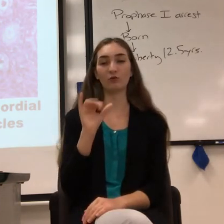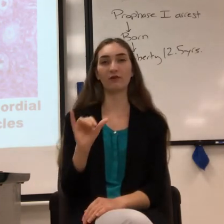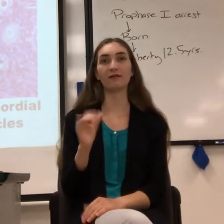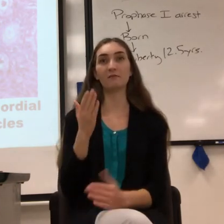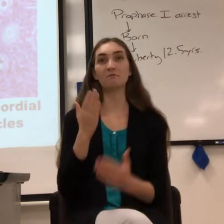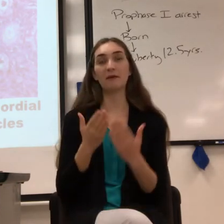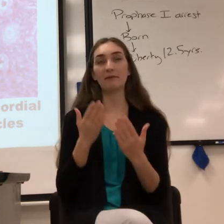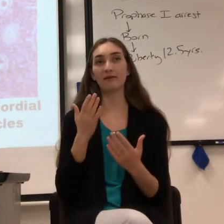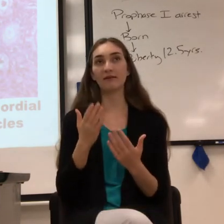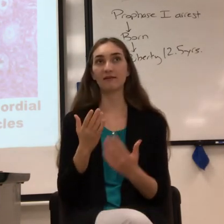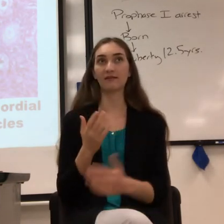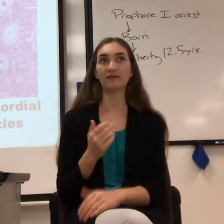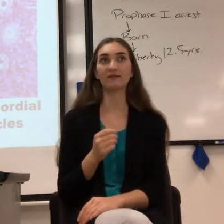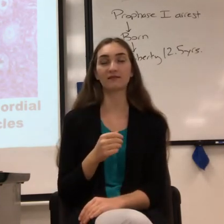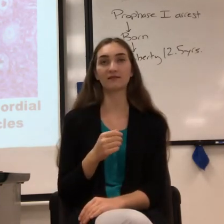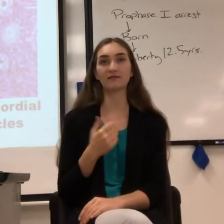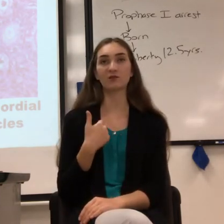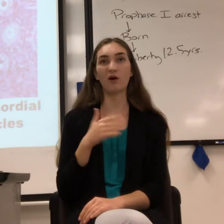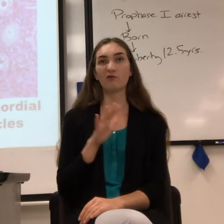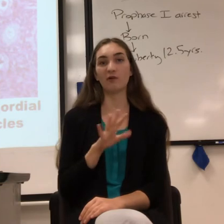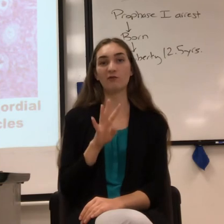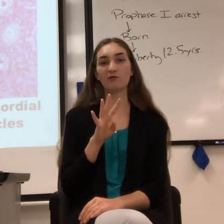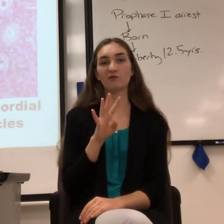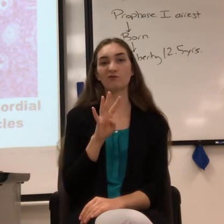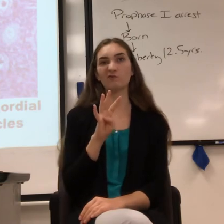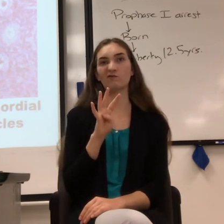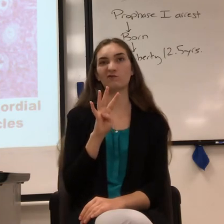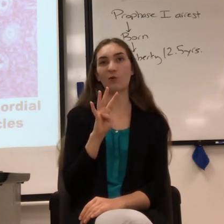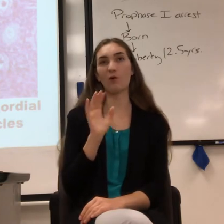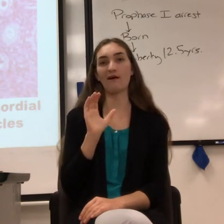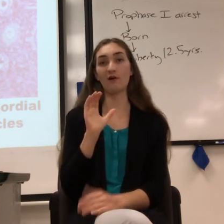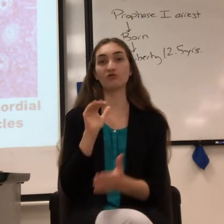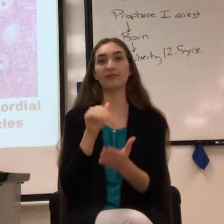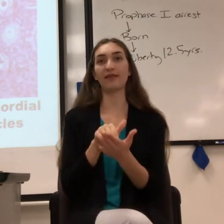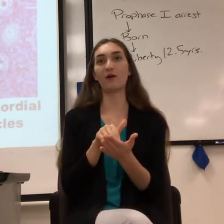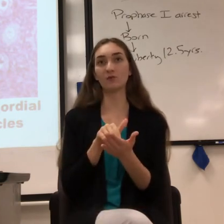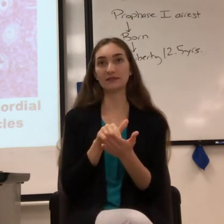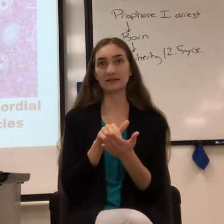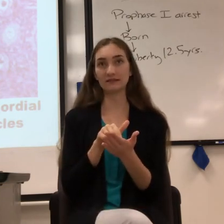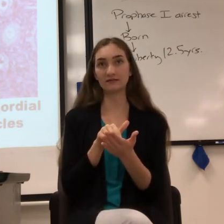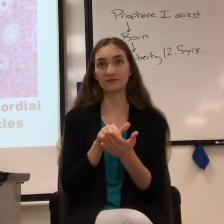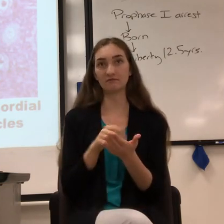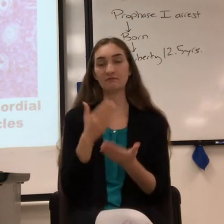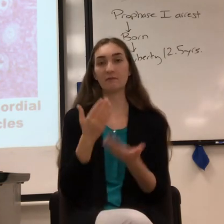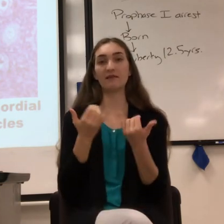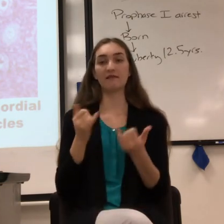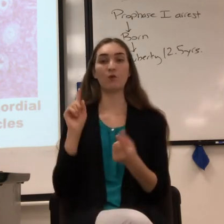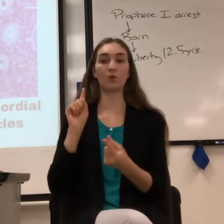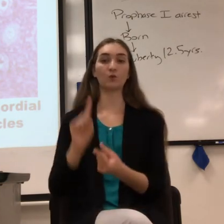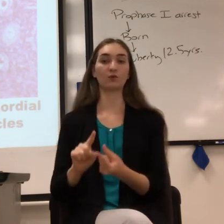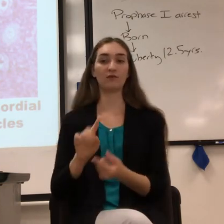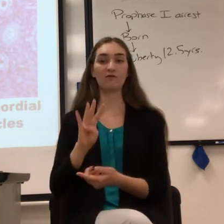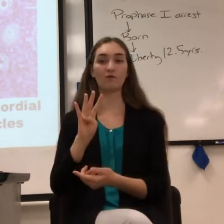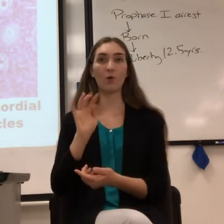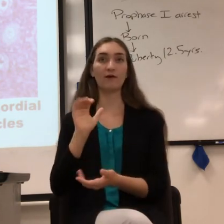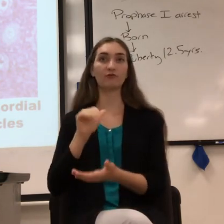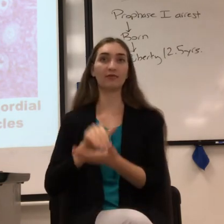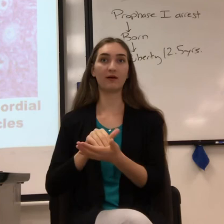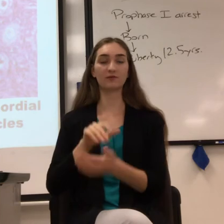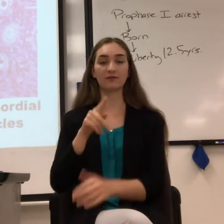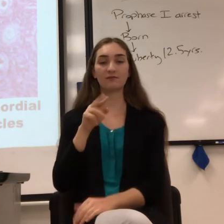Maybe you're down to like 400,000 of the primordial follicles.